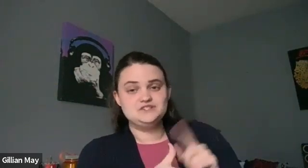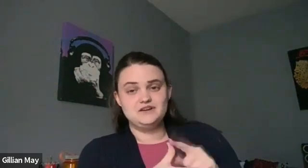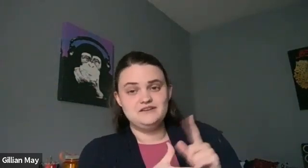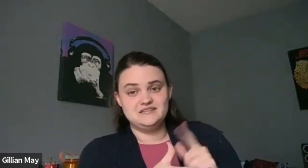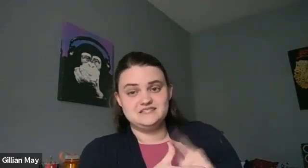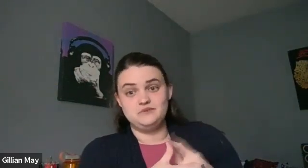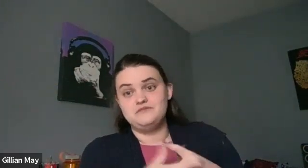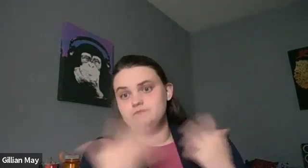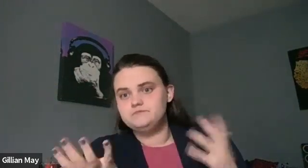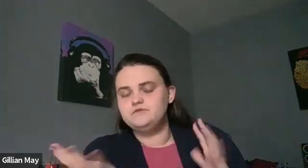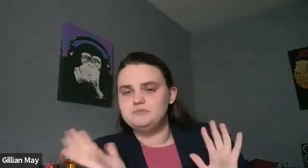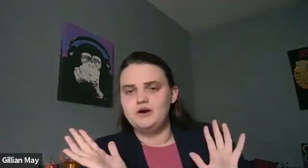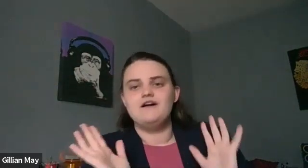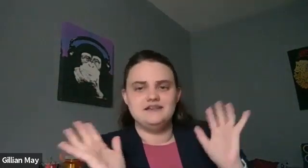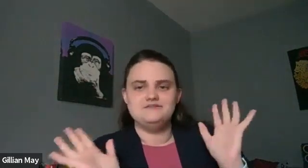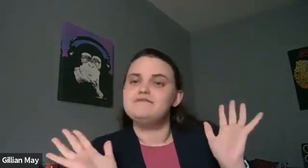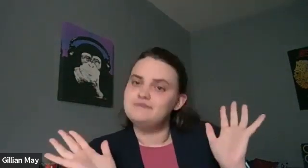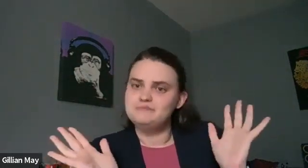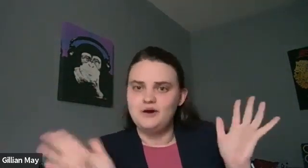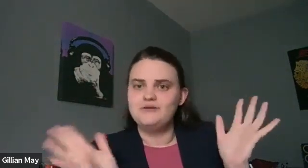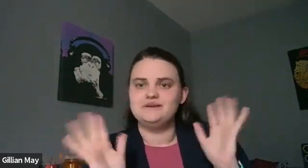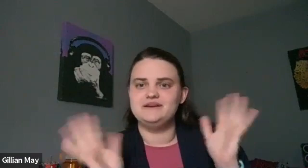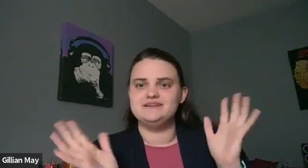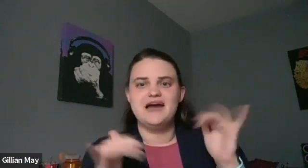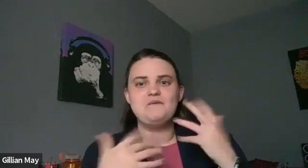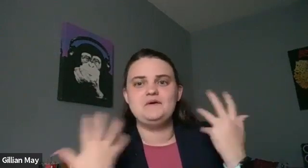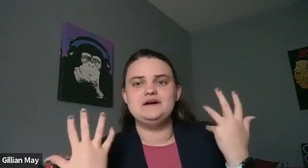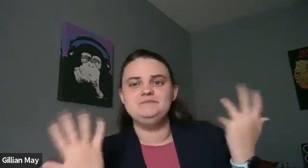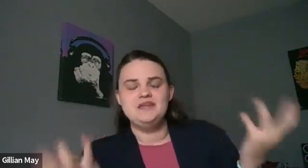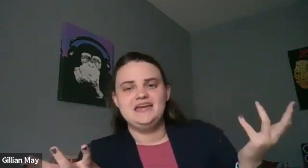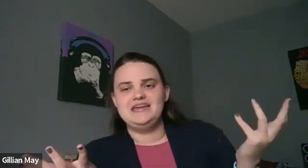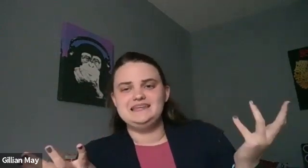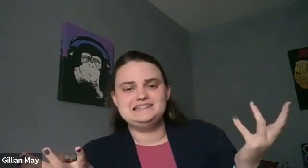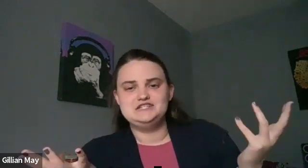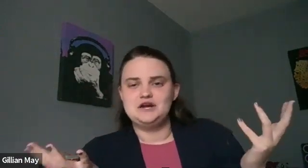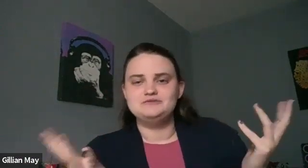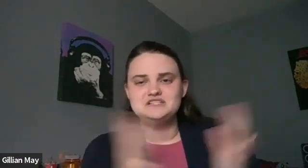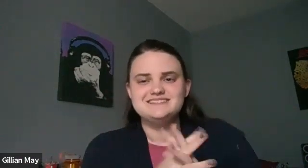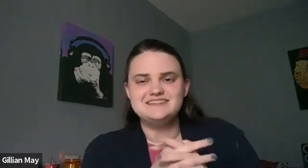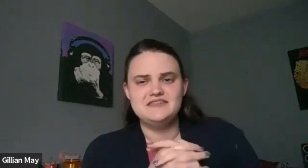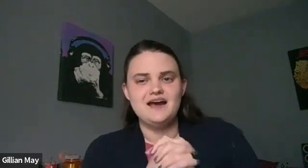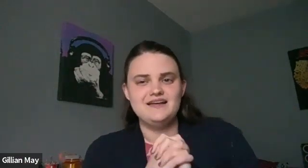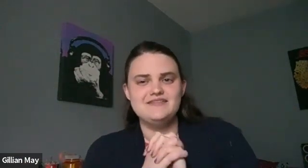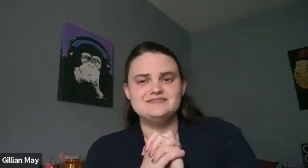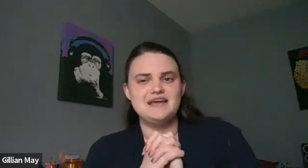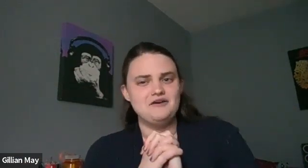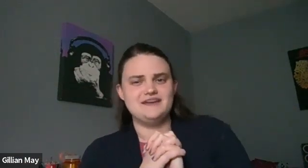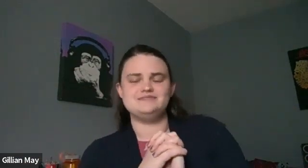start off easy with football. I'll give y'all football, because that one is, just in the South, that is a big